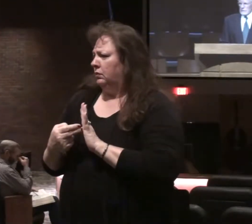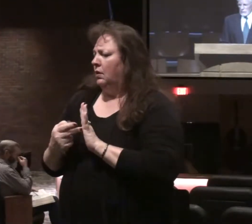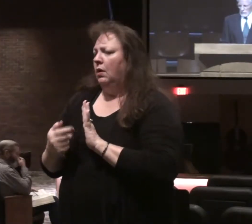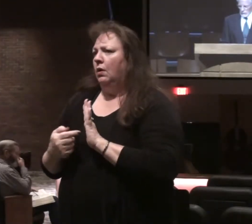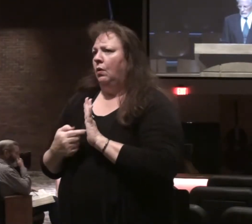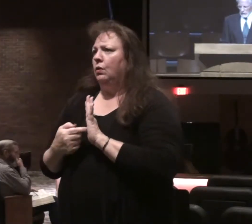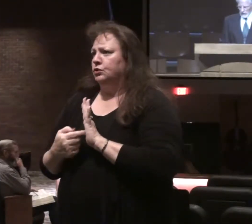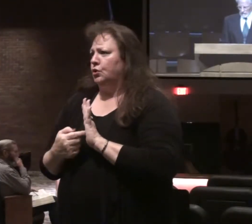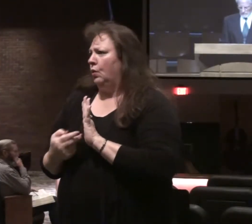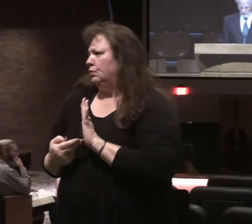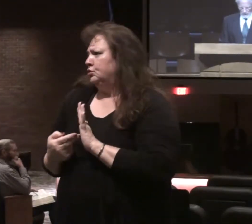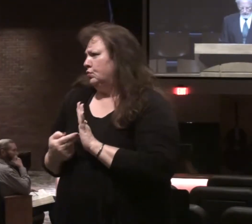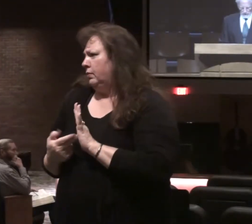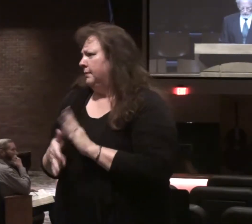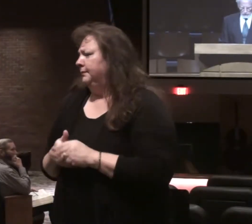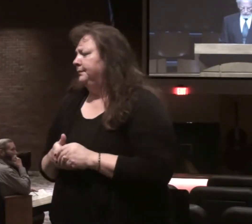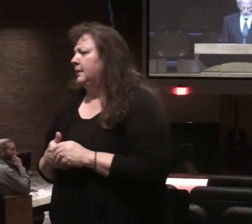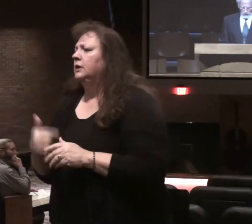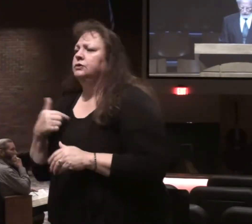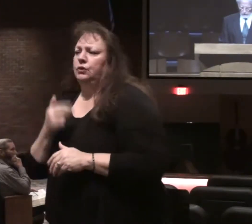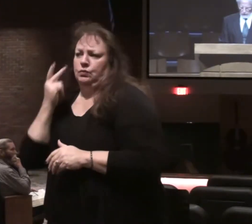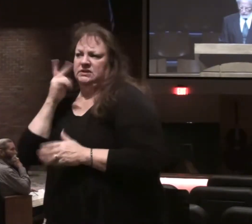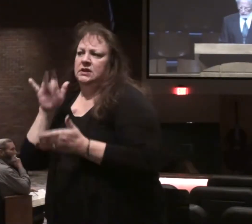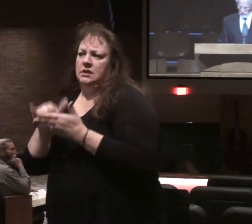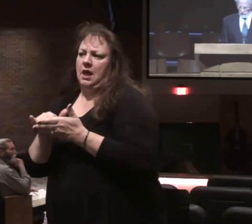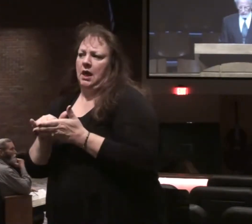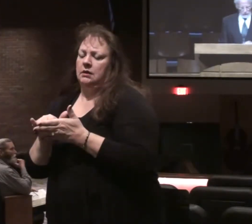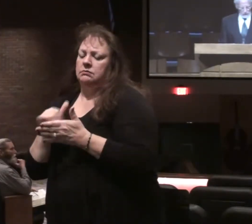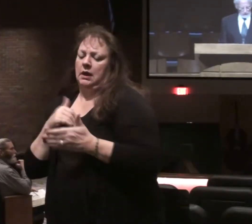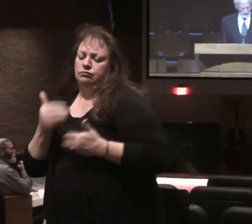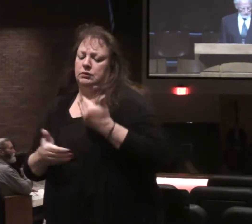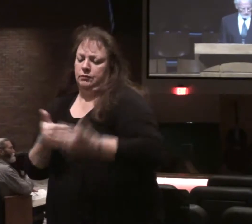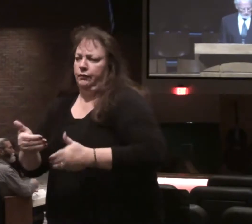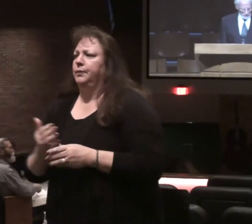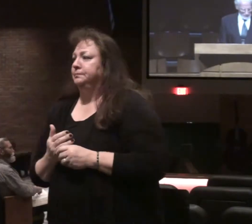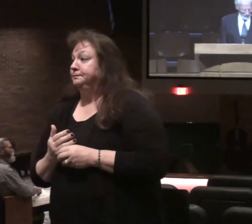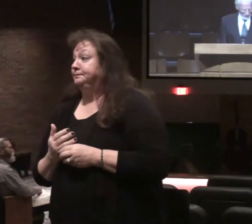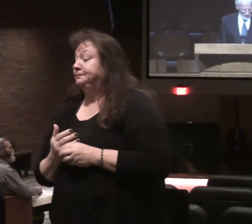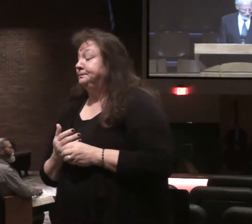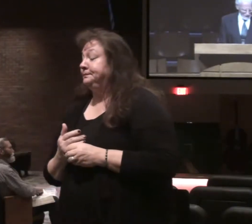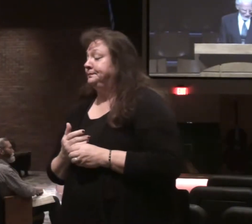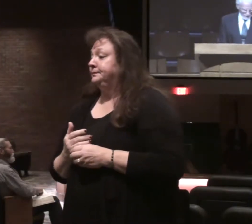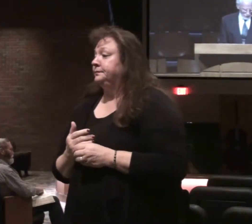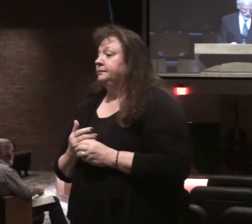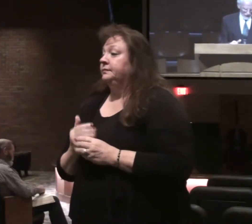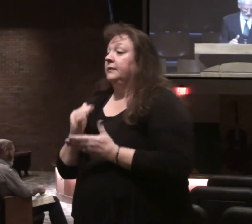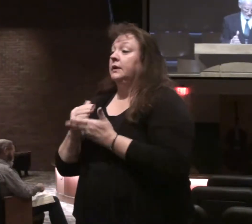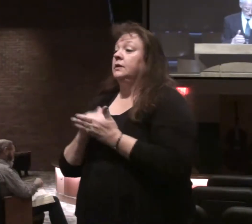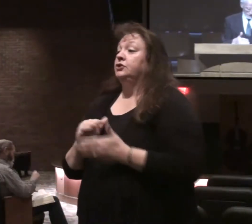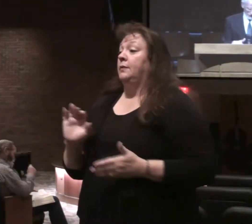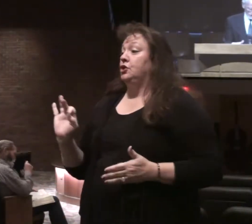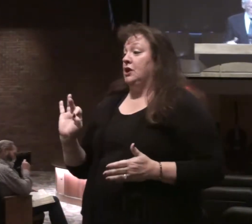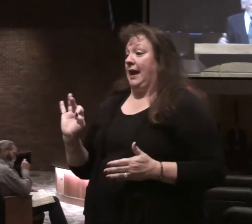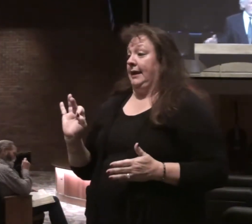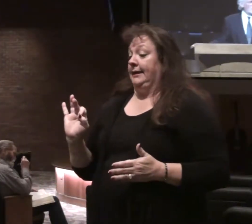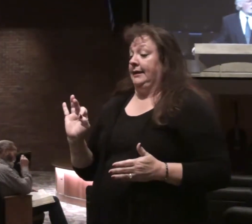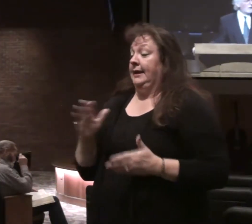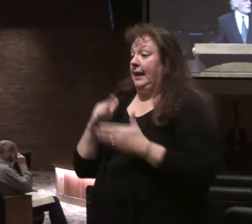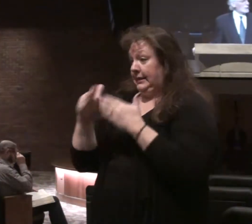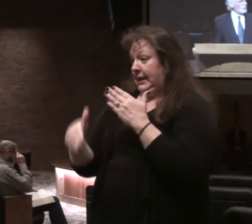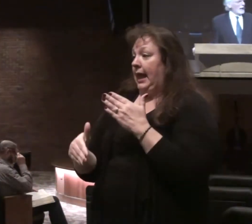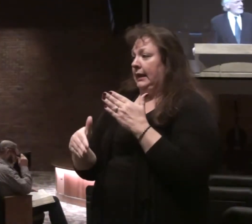illustration of truth. And so we'll see those as we move along. Chapter 9, at the